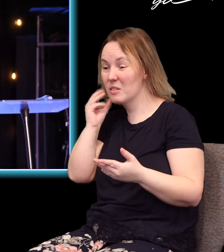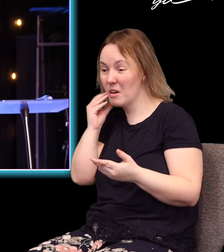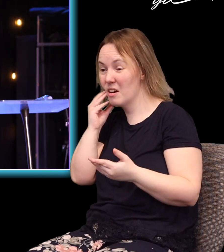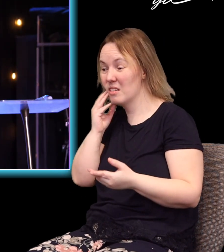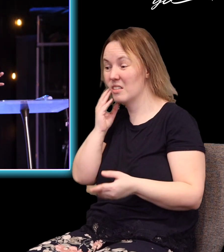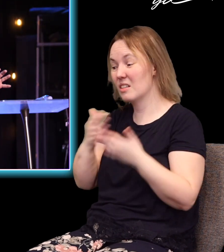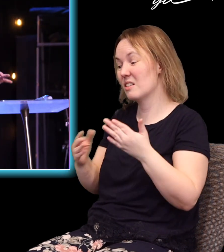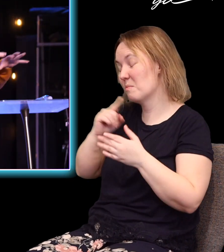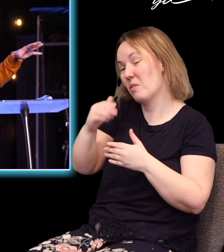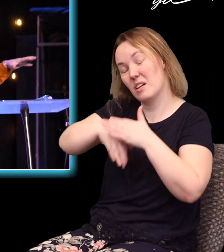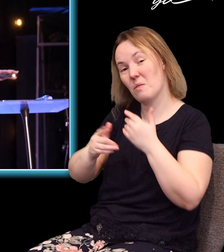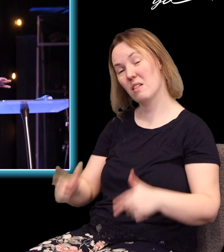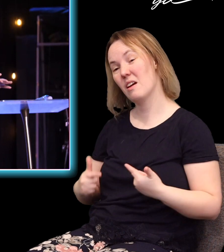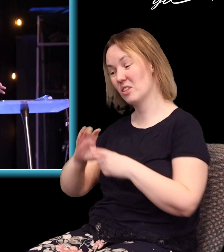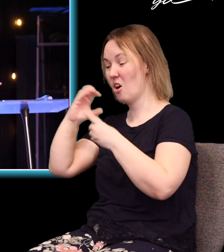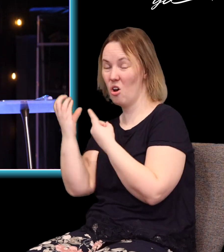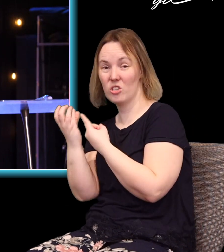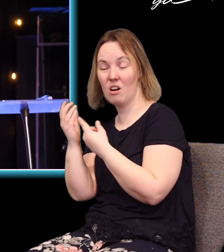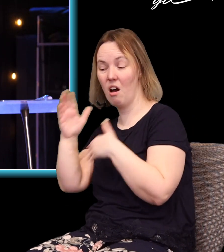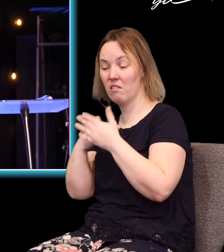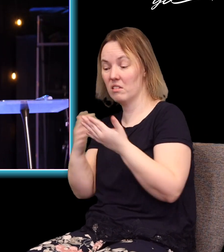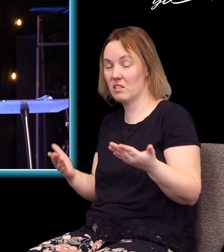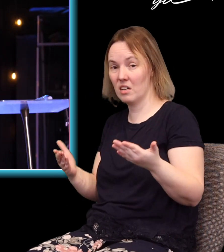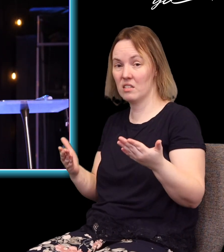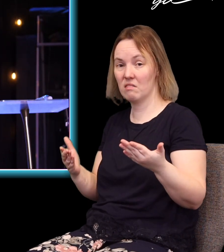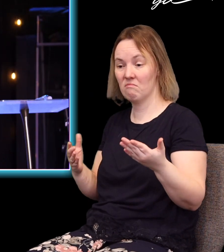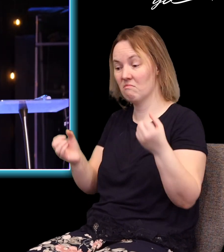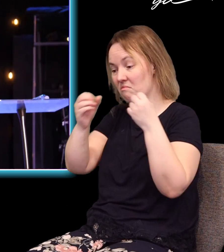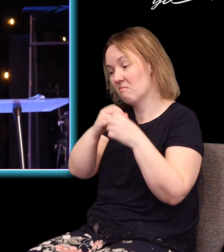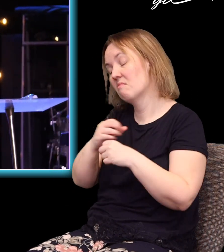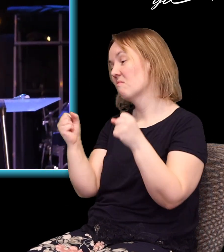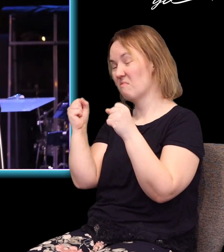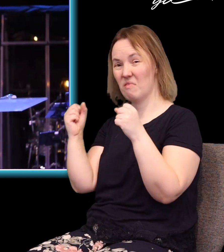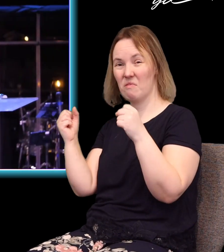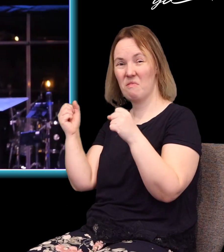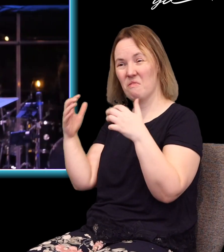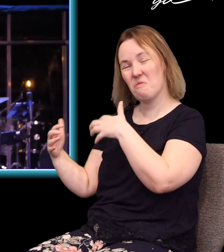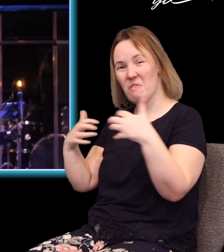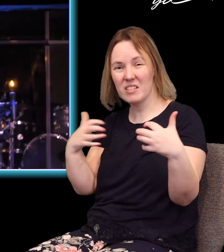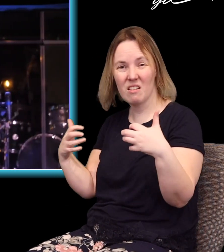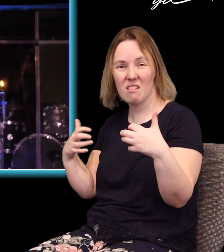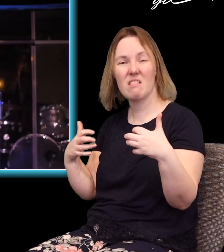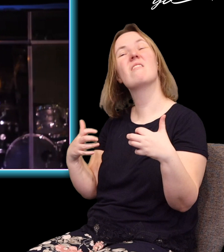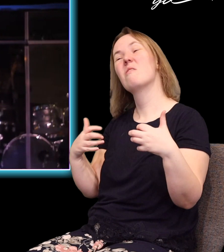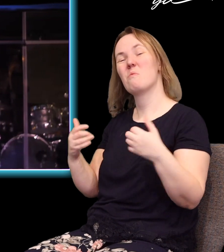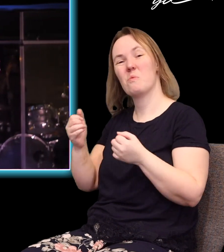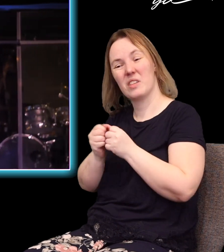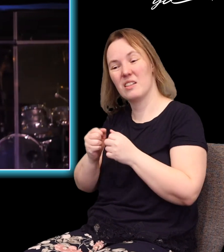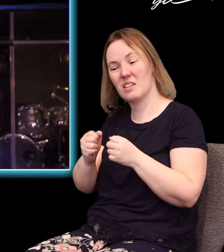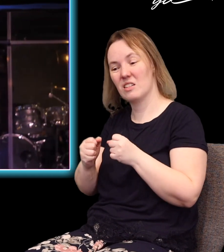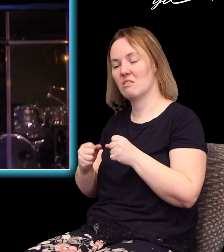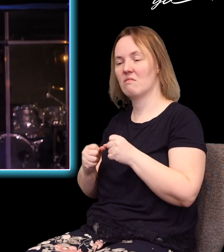lives, whatever it may be, our culture, all these things wrestle with us to kind of infiltrate and influence